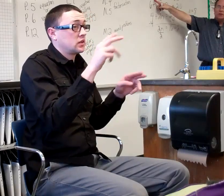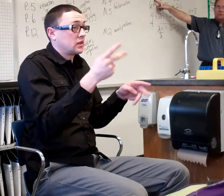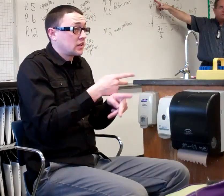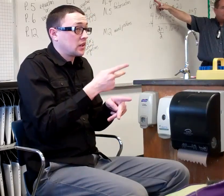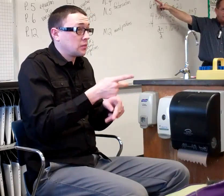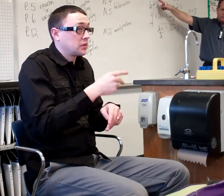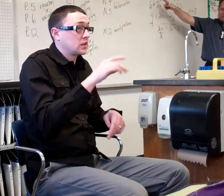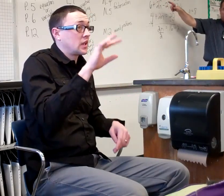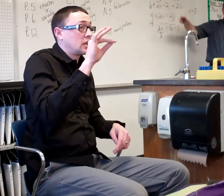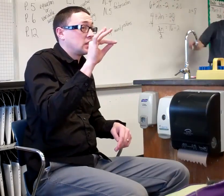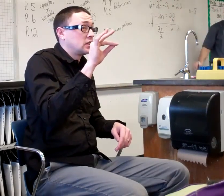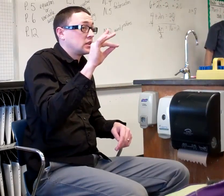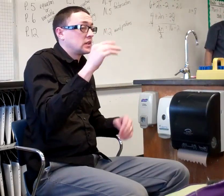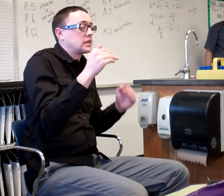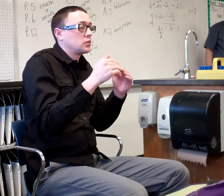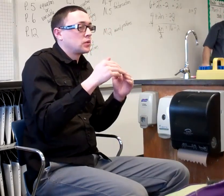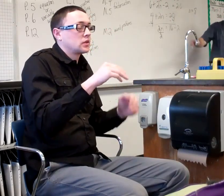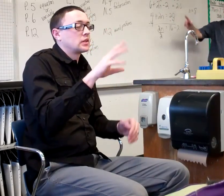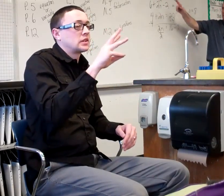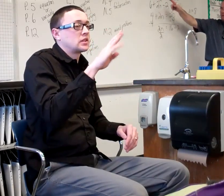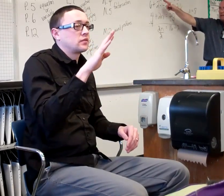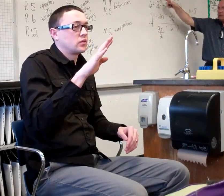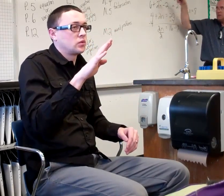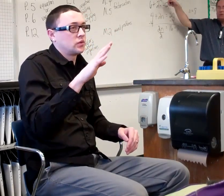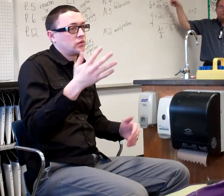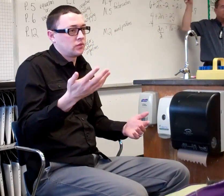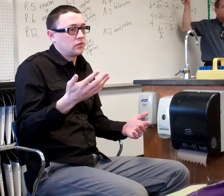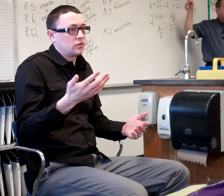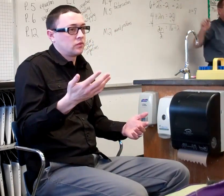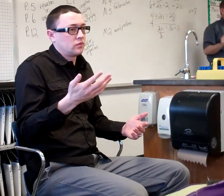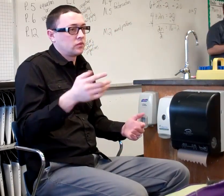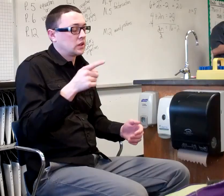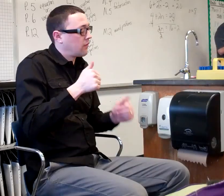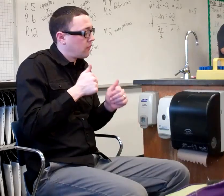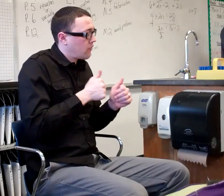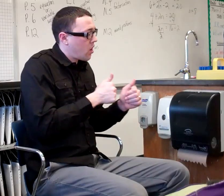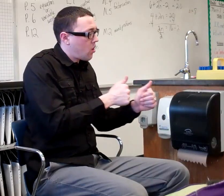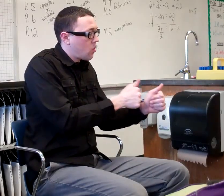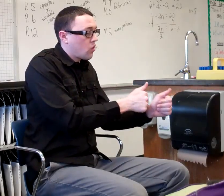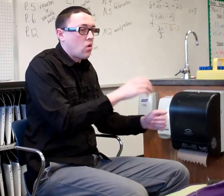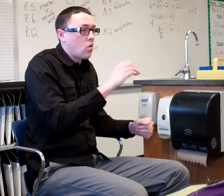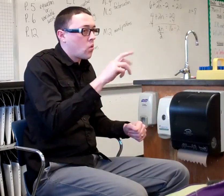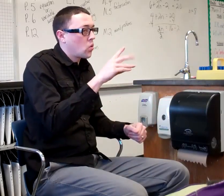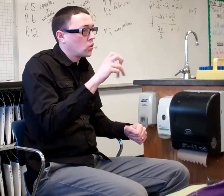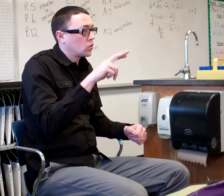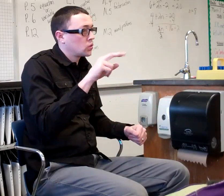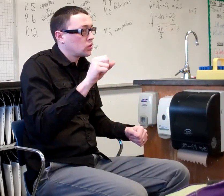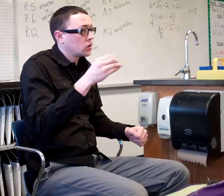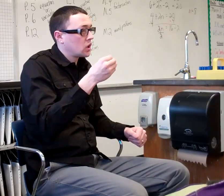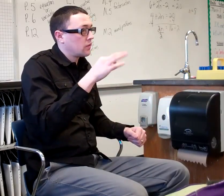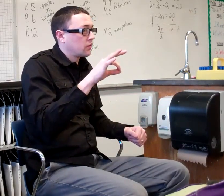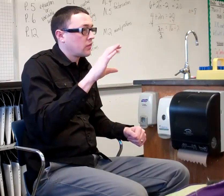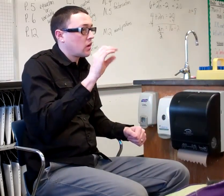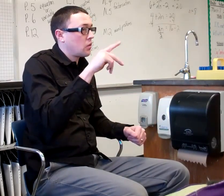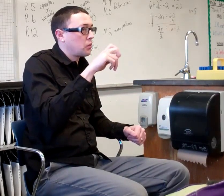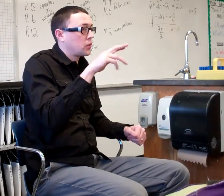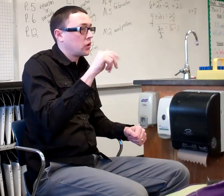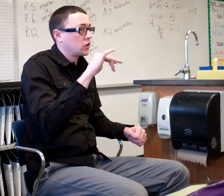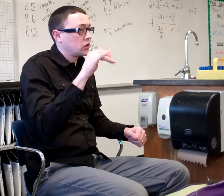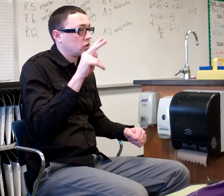You don't get the right answer. You've got to follow orders of operation when I check. Don't forget